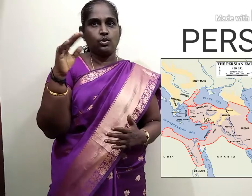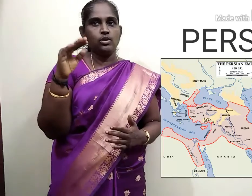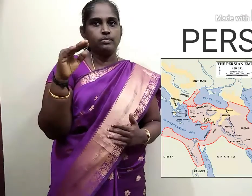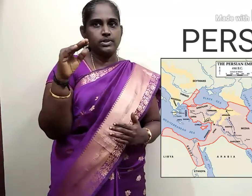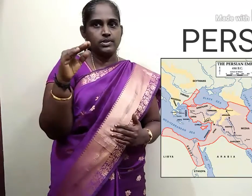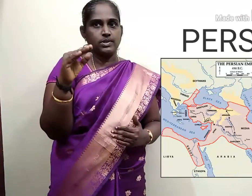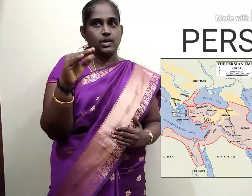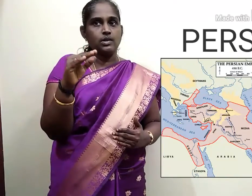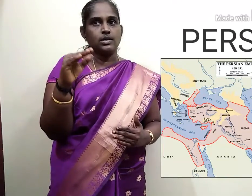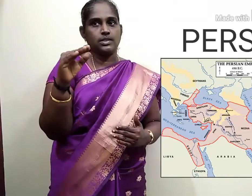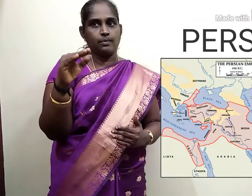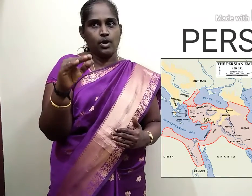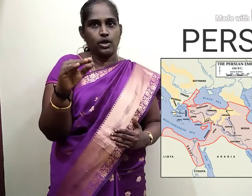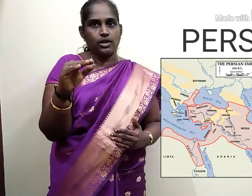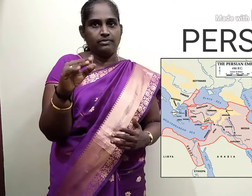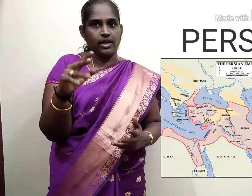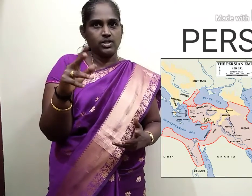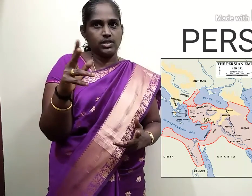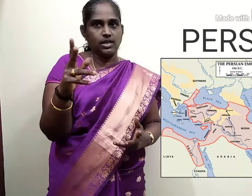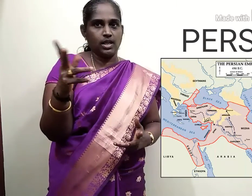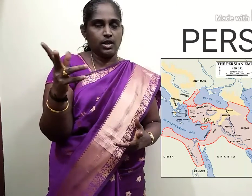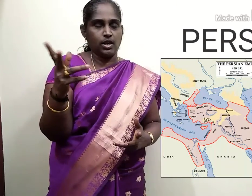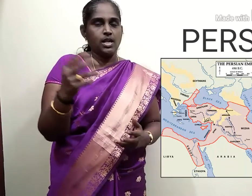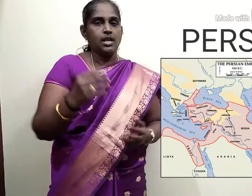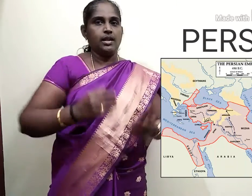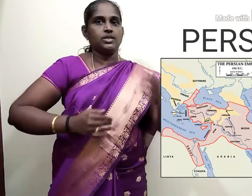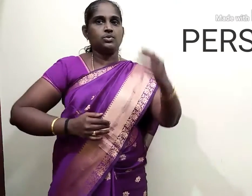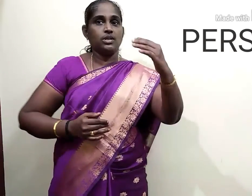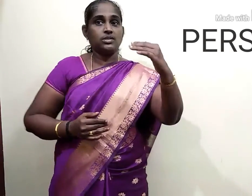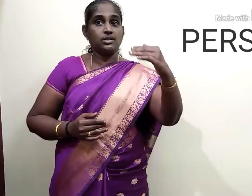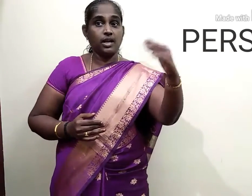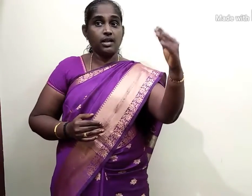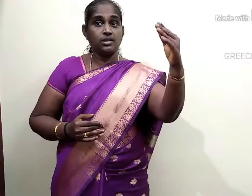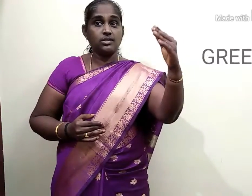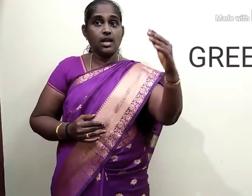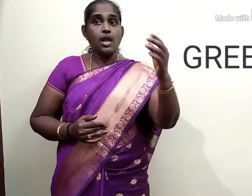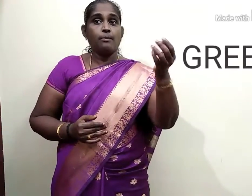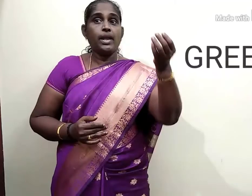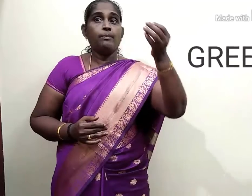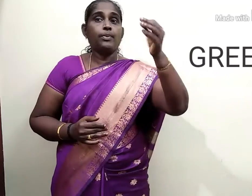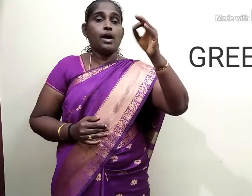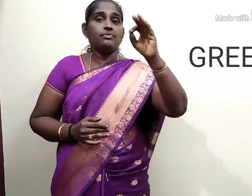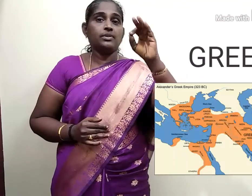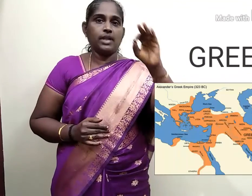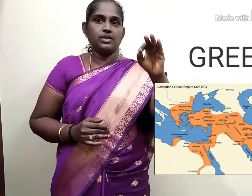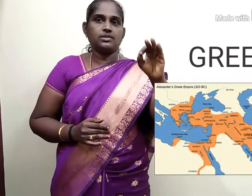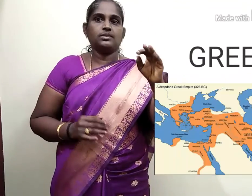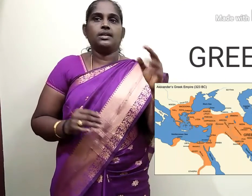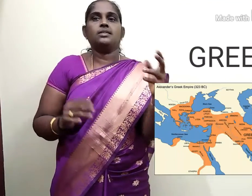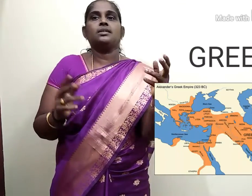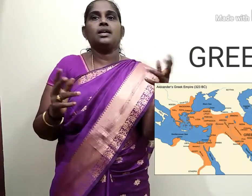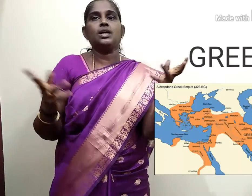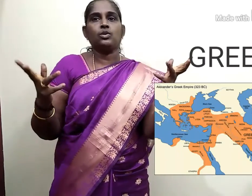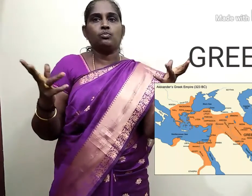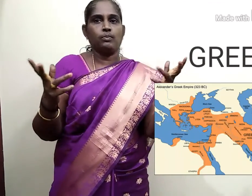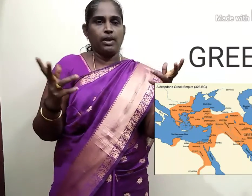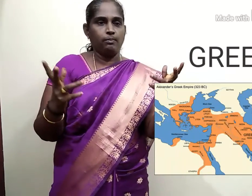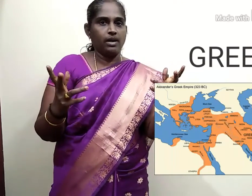So, Persia is the part of ancient Iran. Next one is Greece. People of Greece, that is in Europe. People